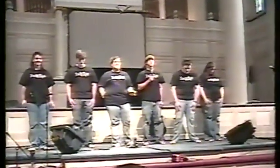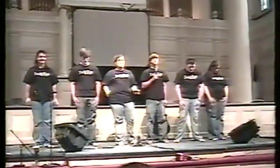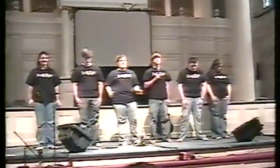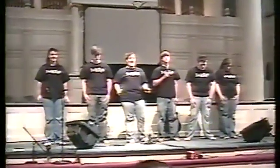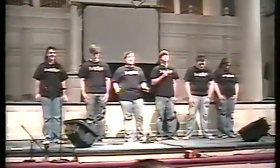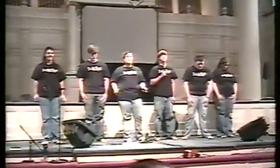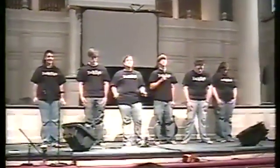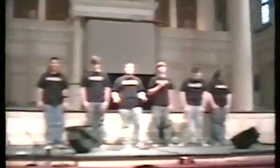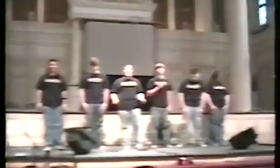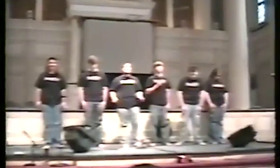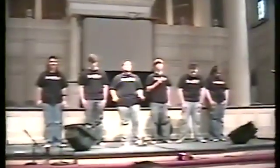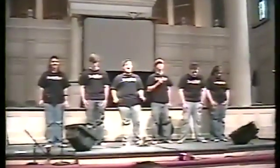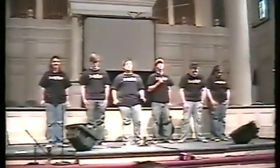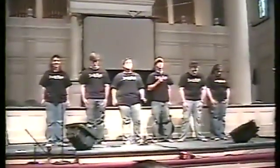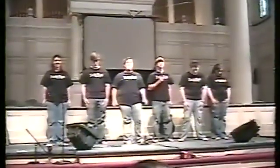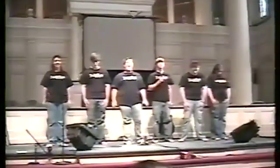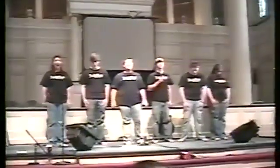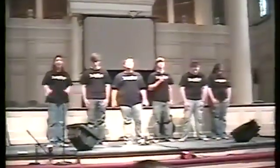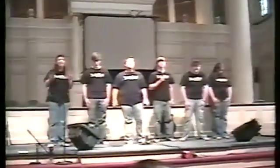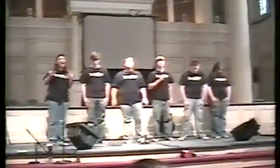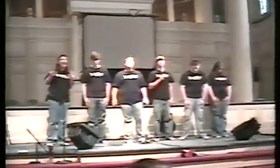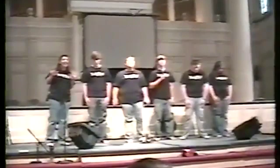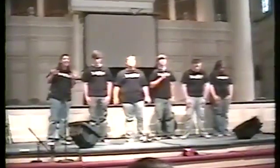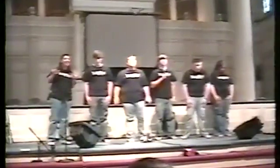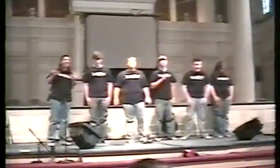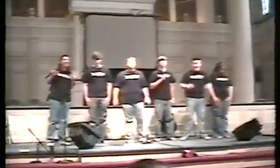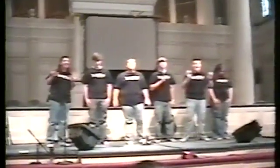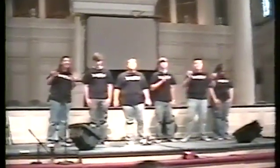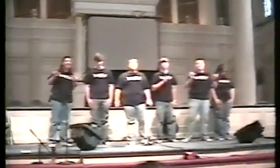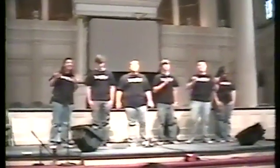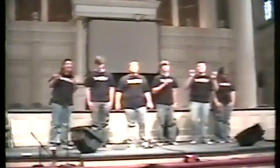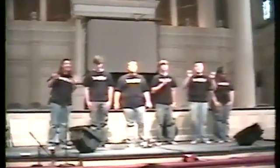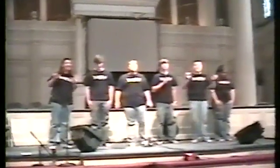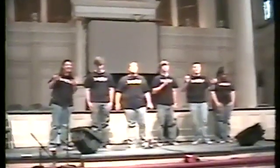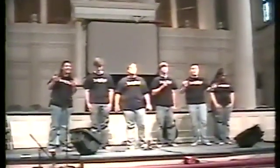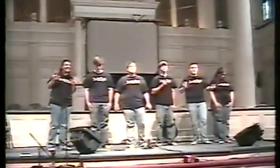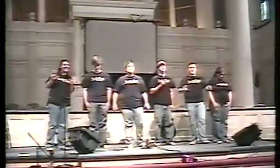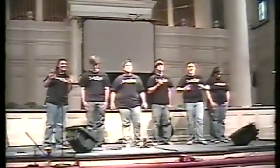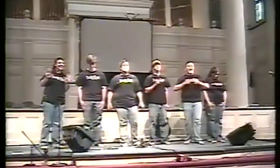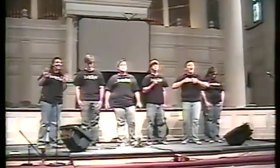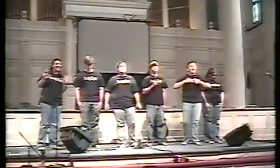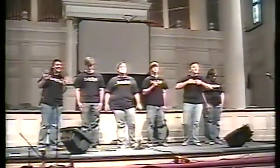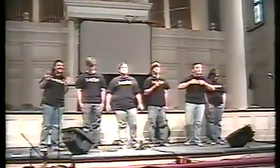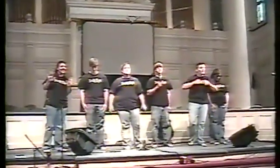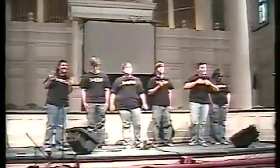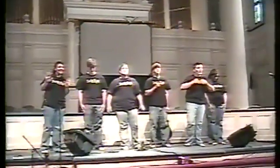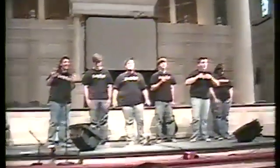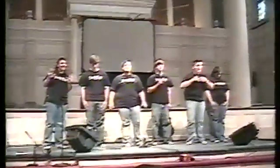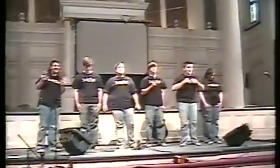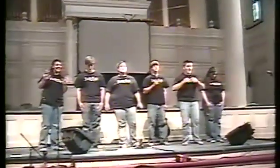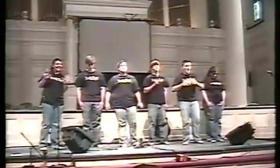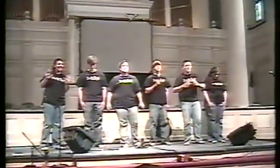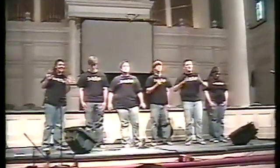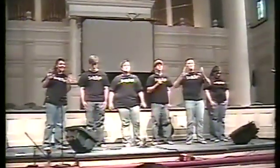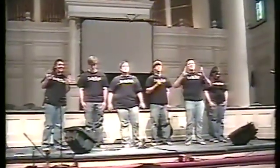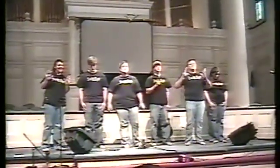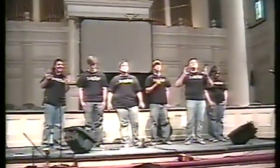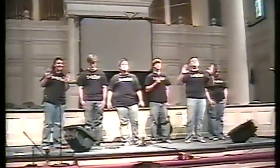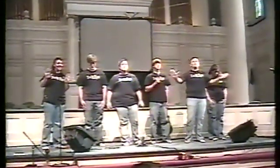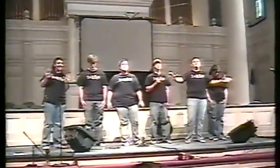with headhunters and lions and tigers and bears. Oh my! And Asia is out of the question. I don't want to go to Asia. I mean, they think so